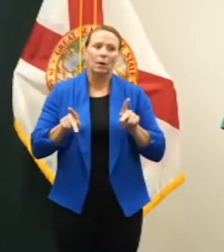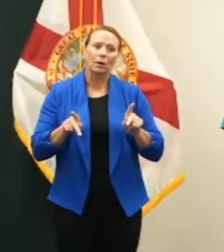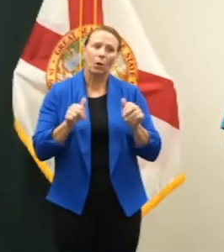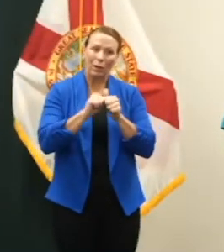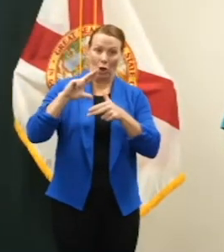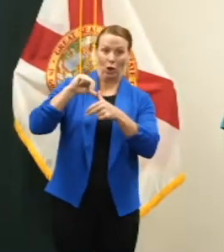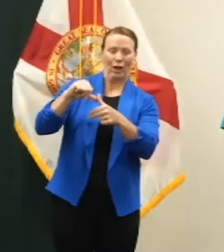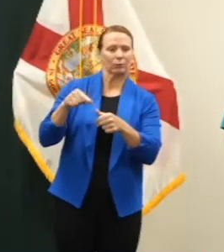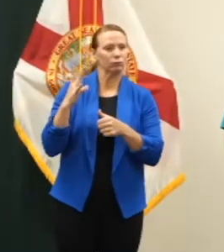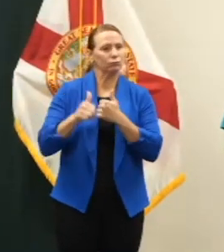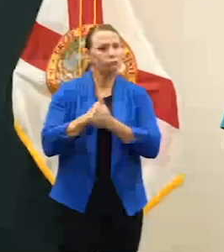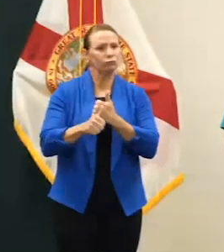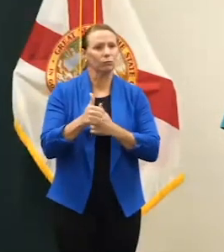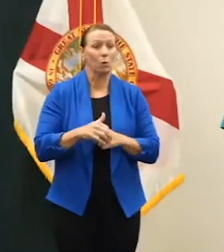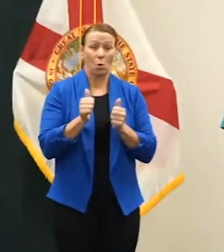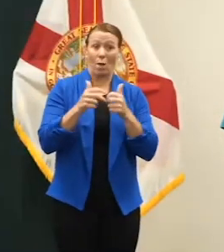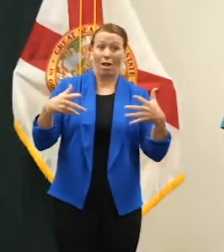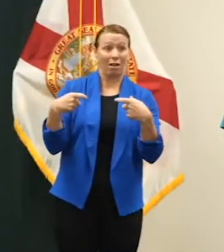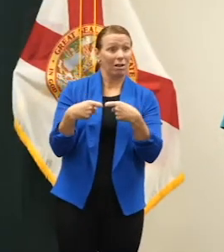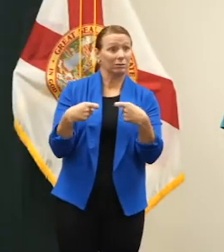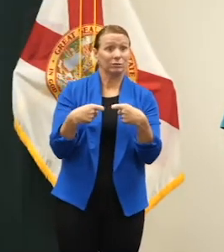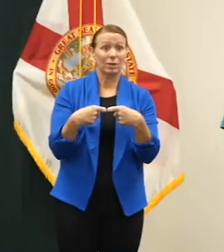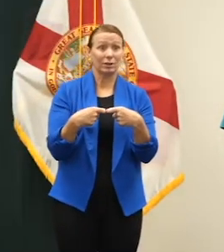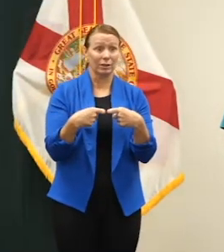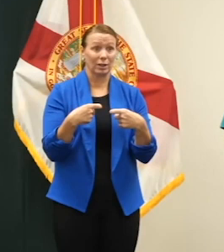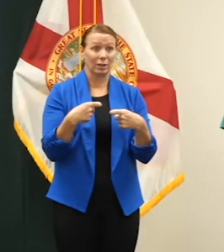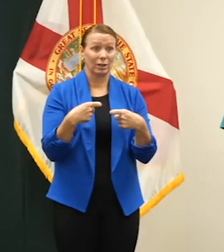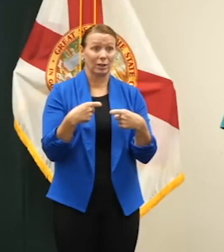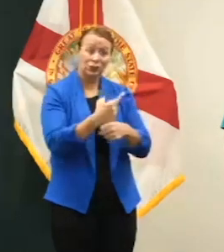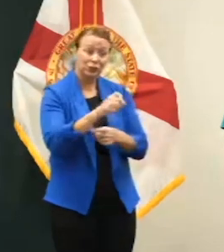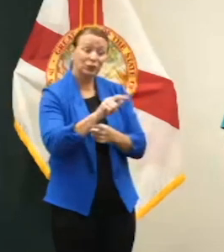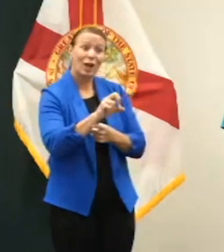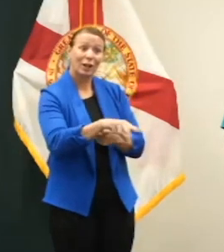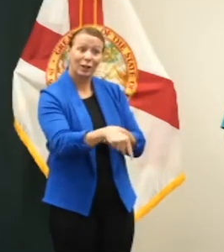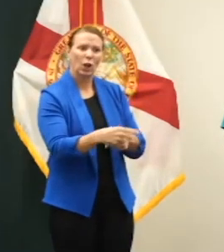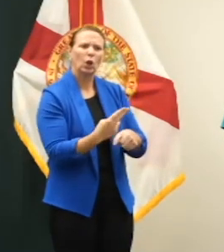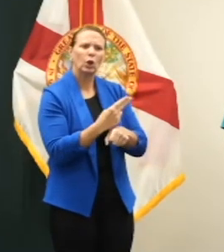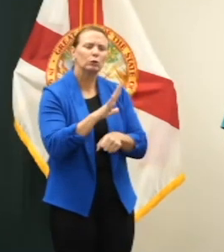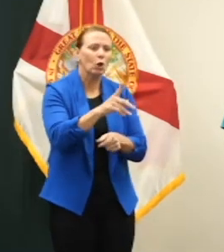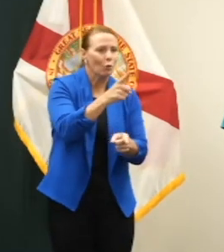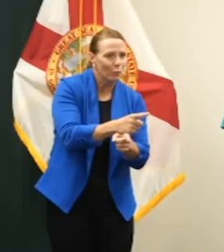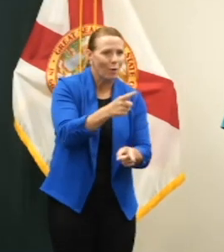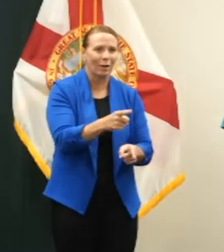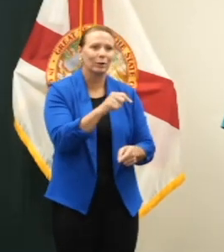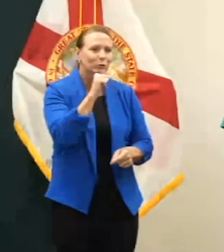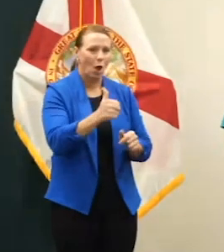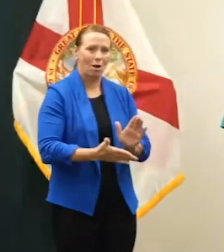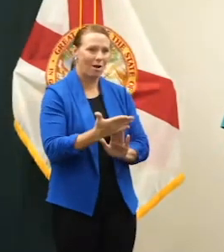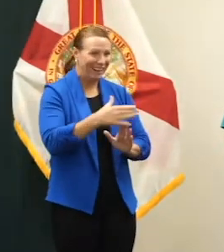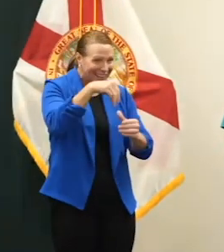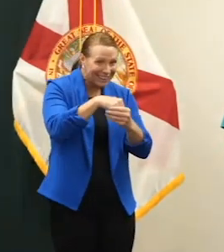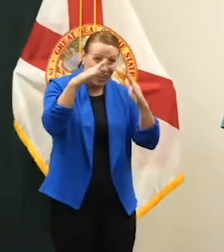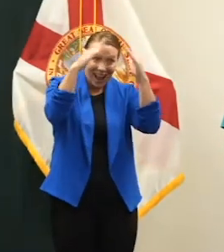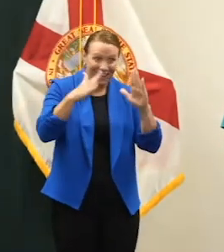without power and you decide to use a generator, please use that generator appropriately. Do not run your generator inside your